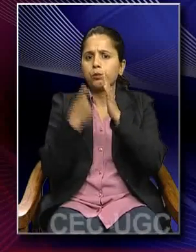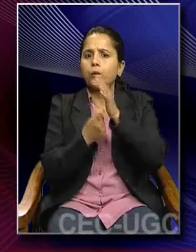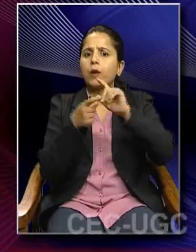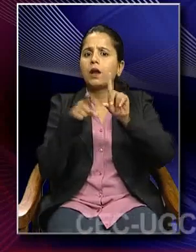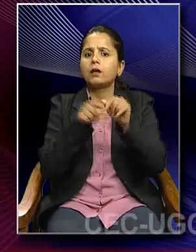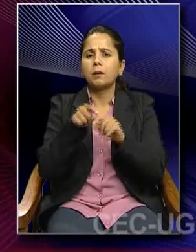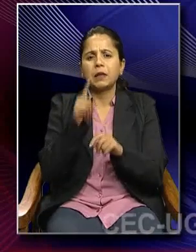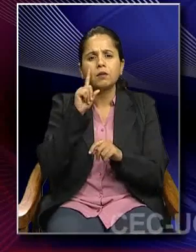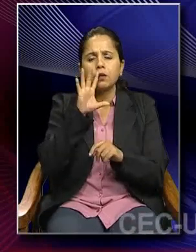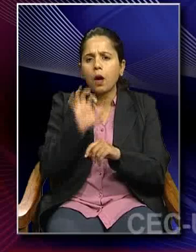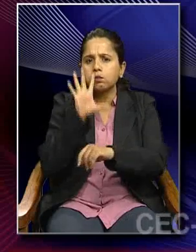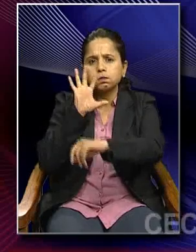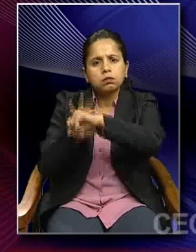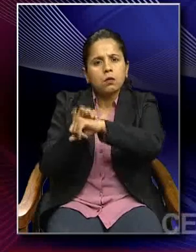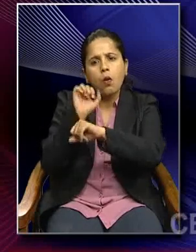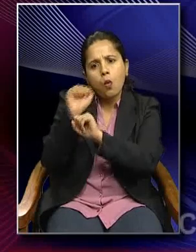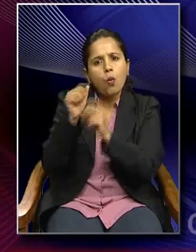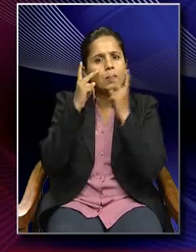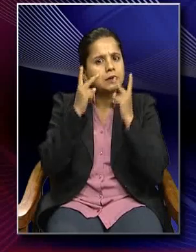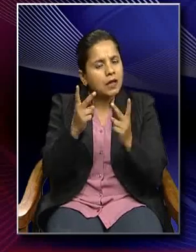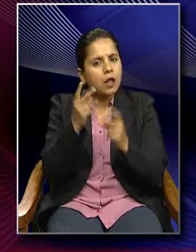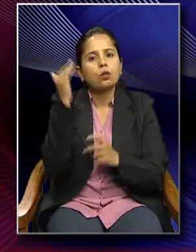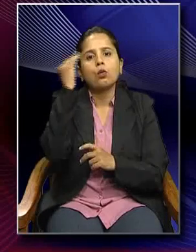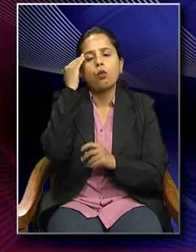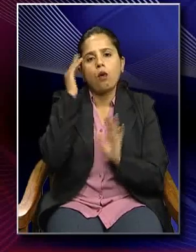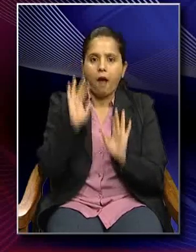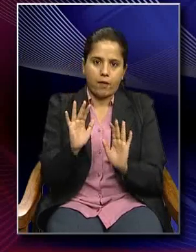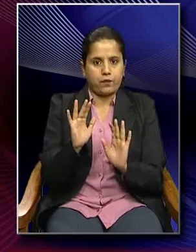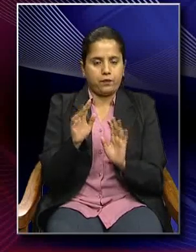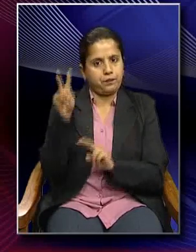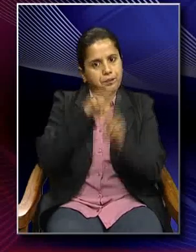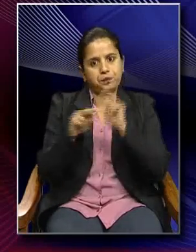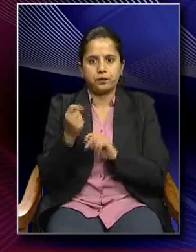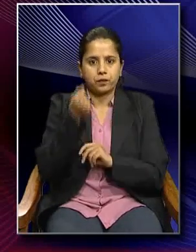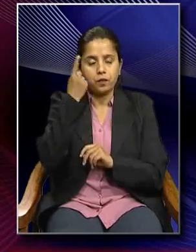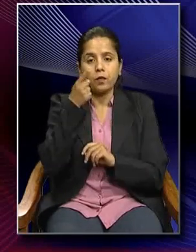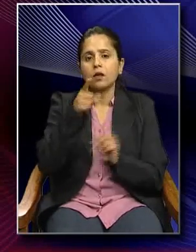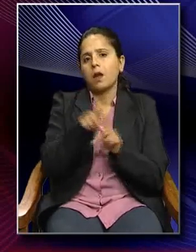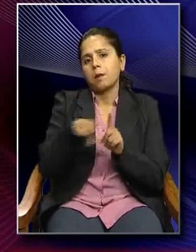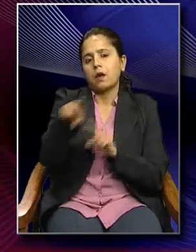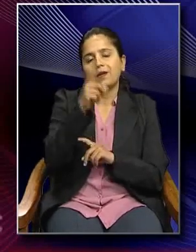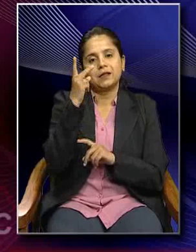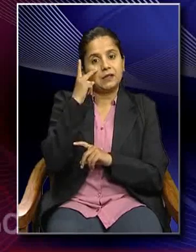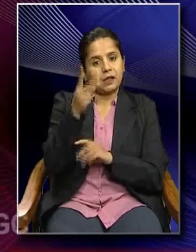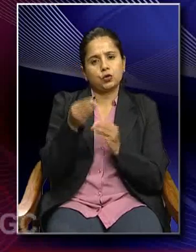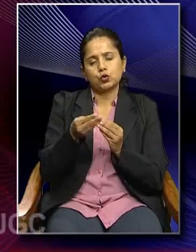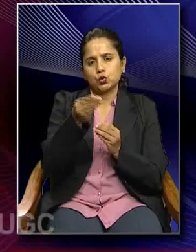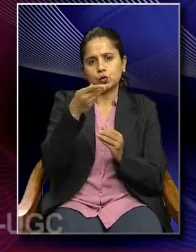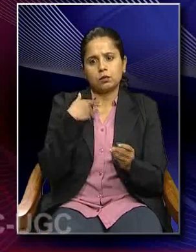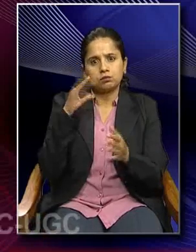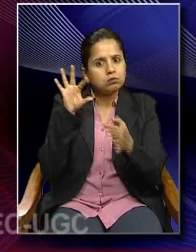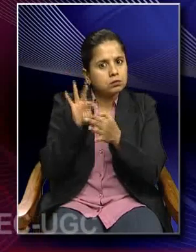most immediate means of knowing. Because as soon as you come in contact or